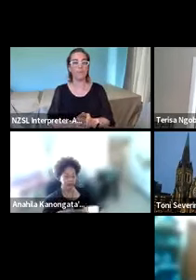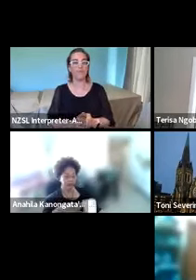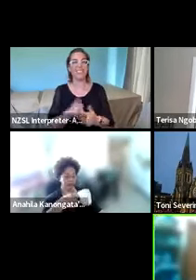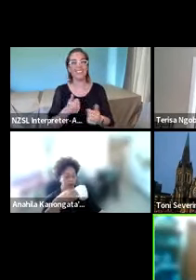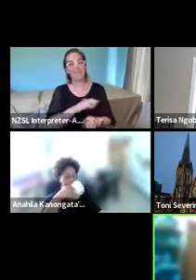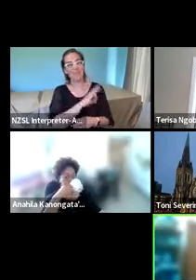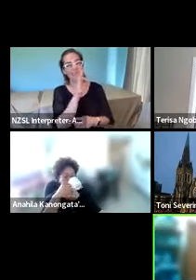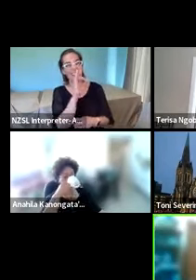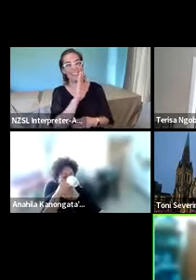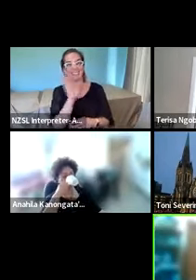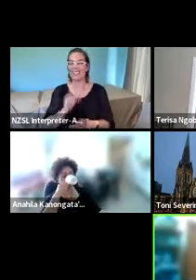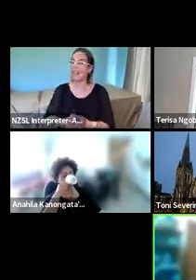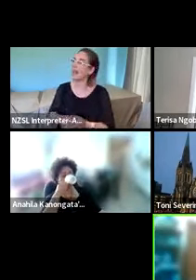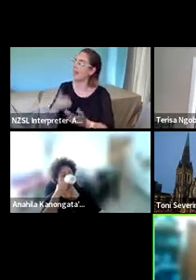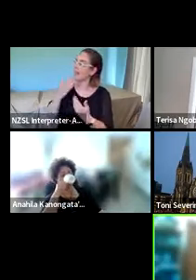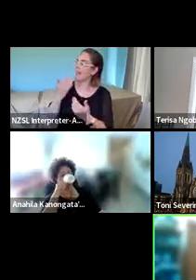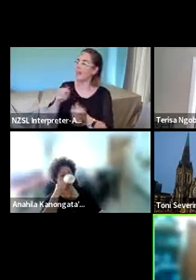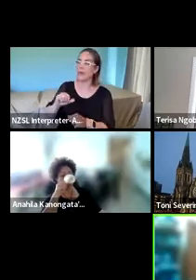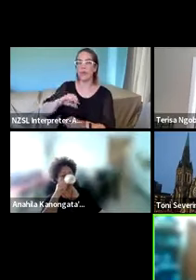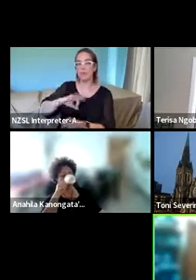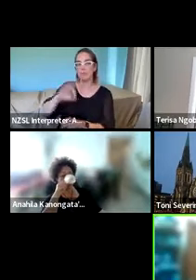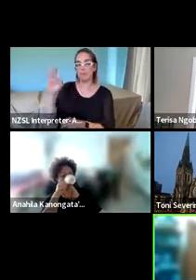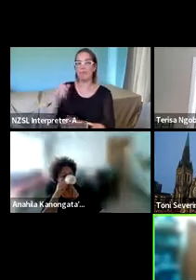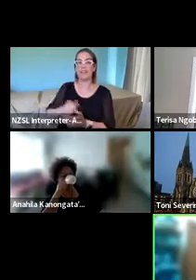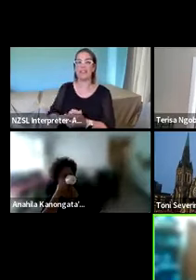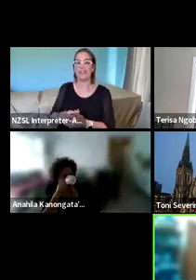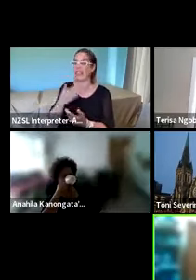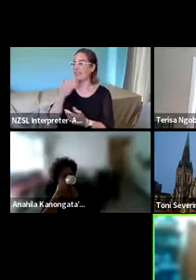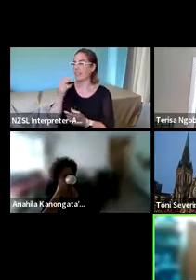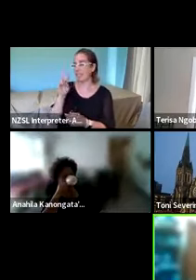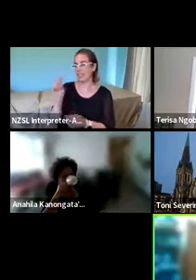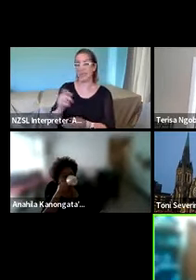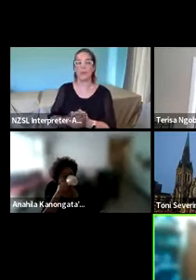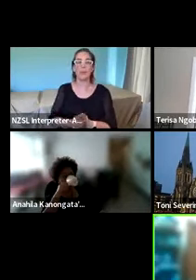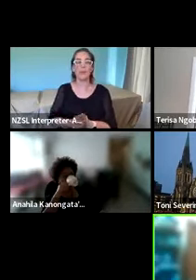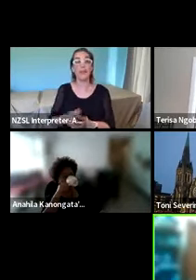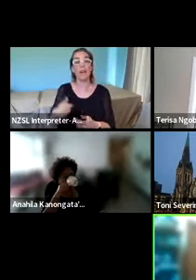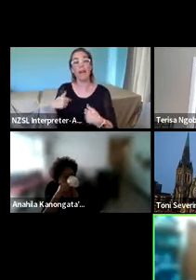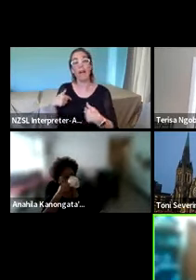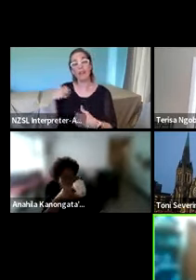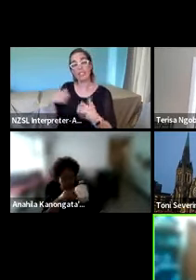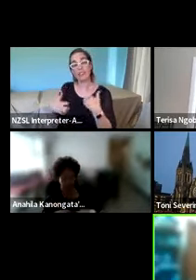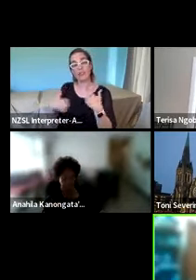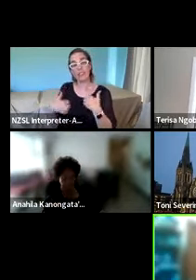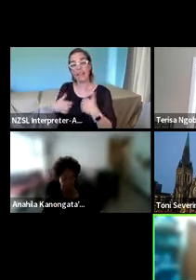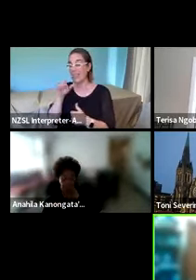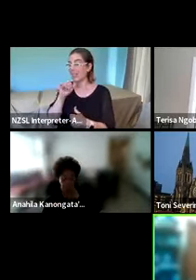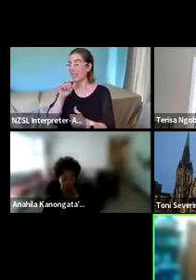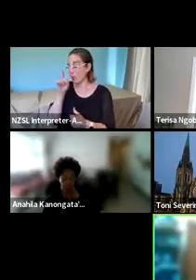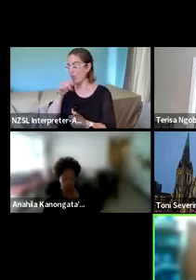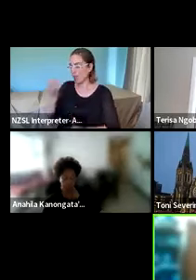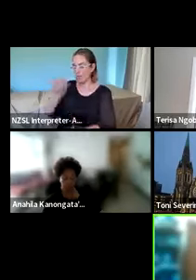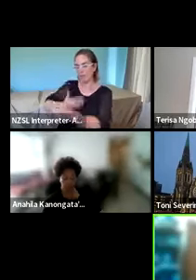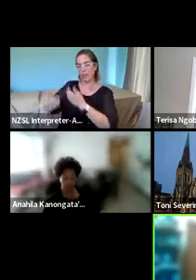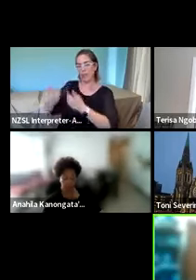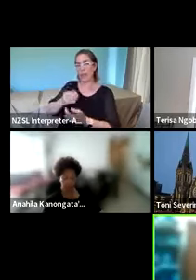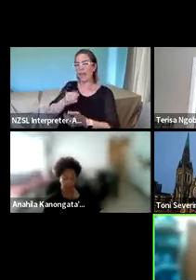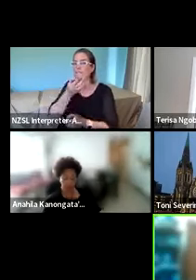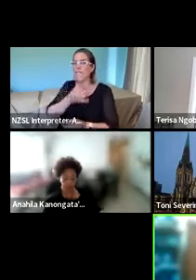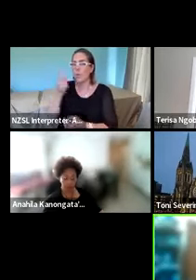Rebecca. Thanks. It's lovely to see you again. I'm just interested if you could tease out a few